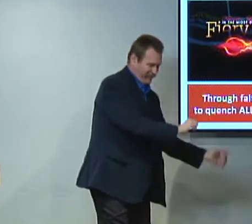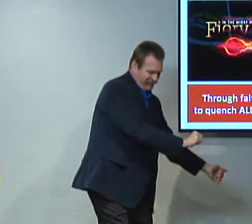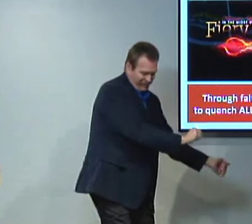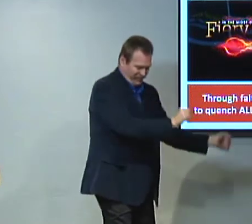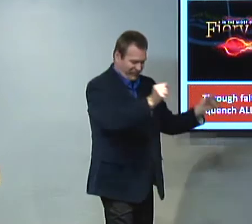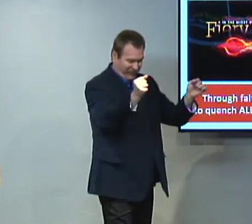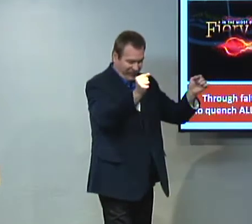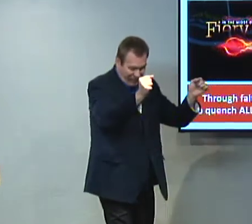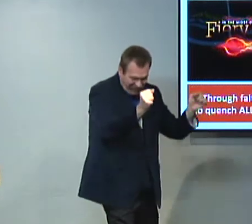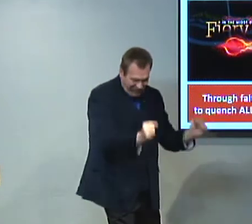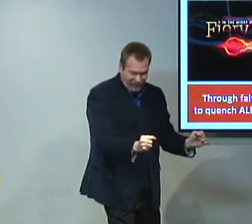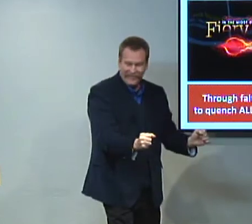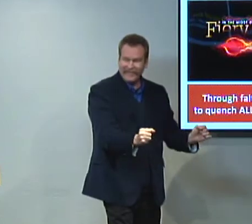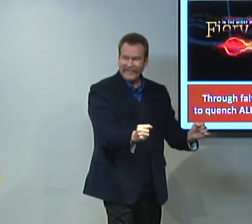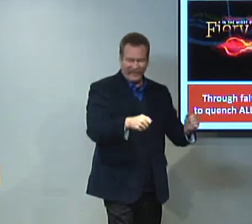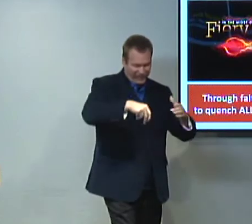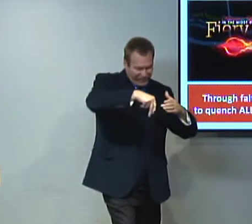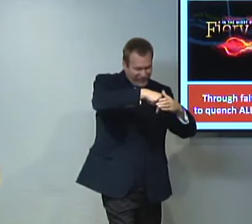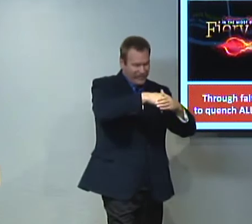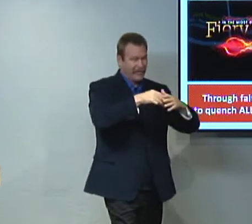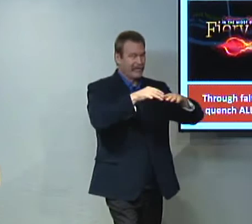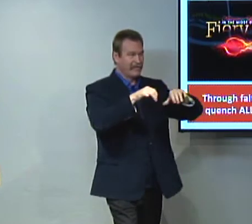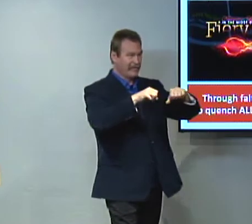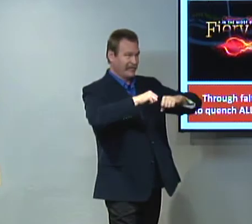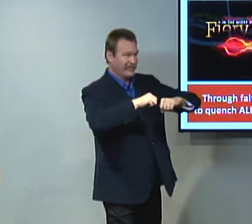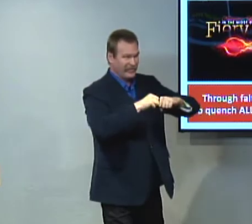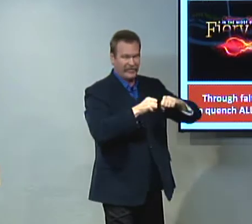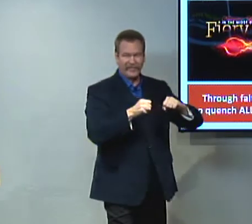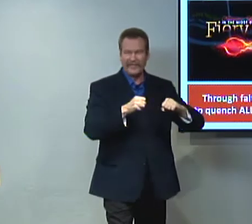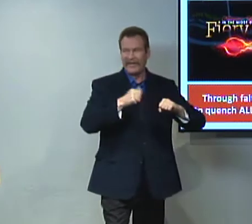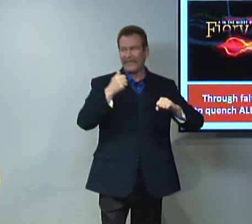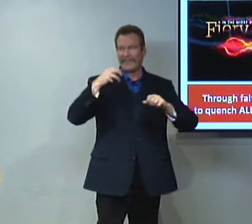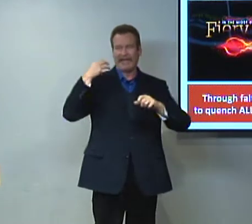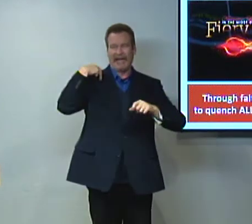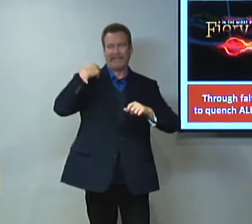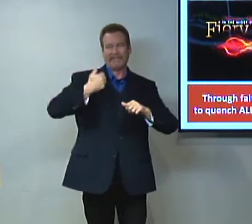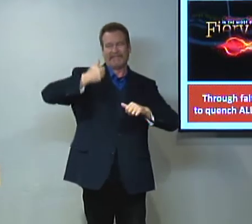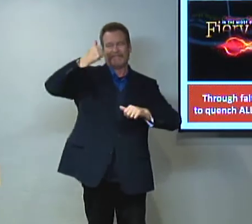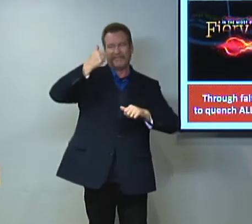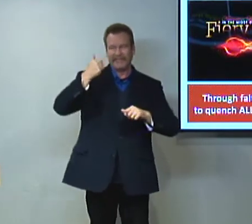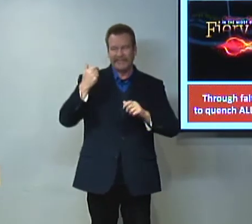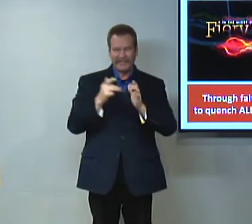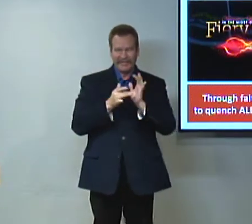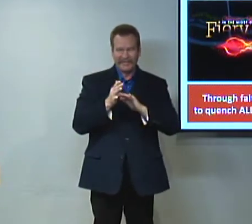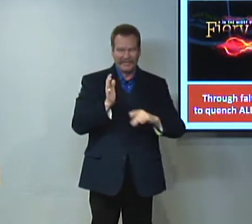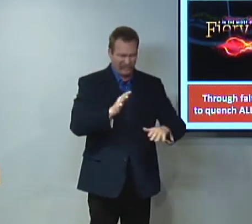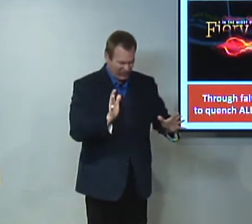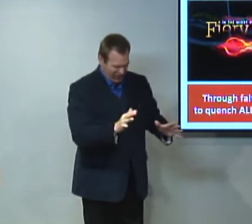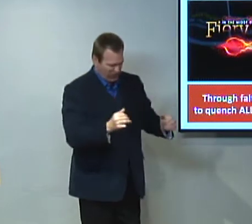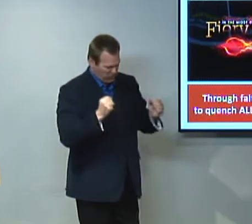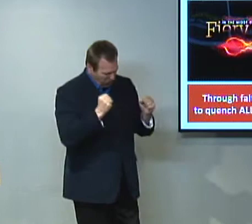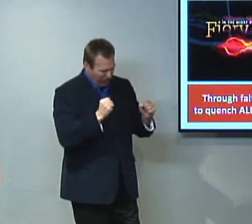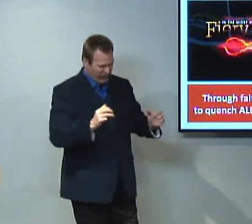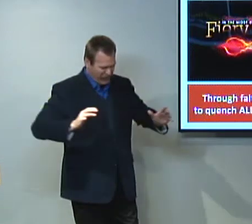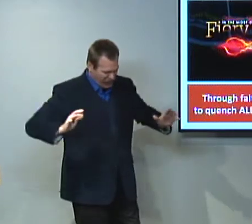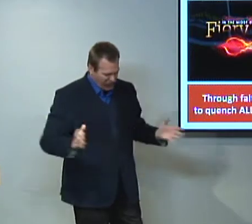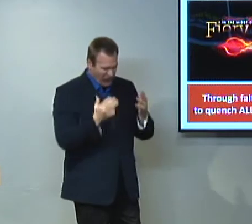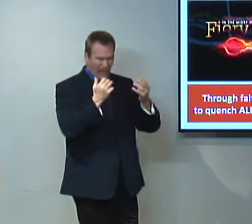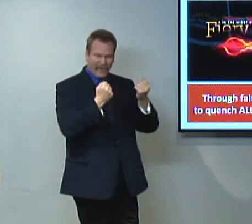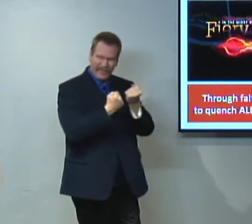firm again. He will right us. He will bring our shield in front of us again, that we may be protected. Just like a